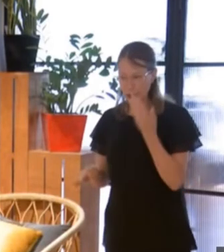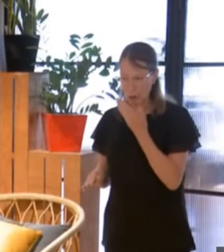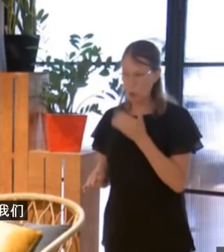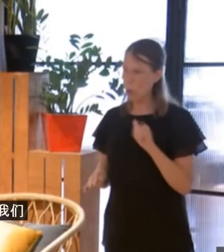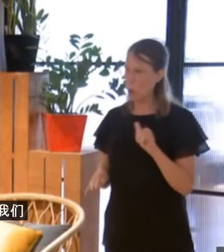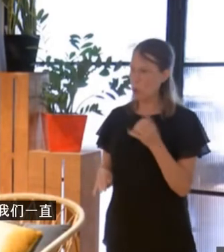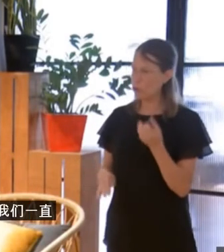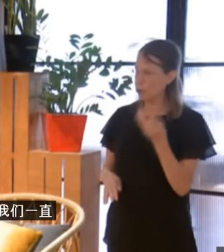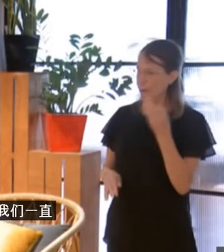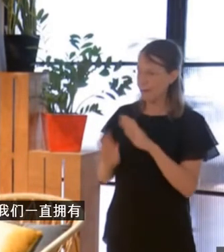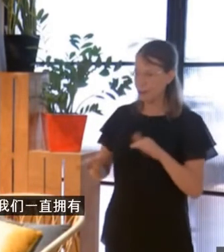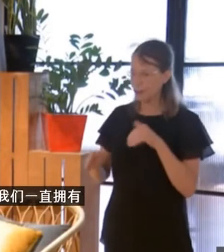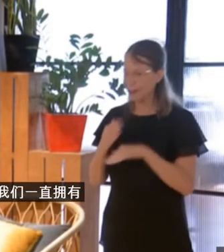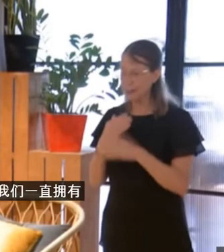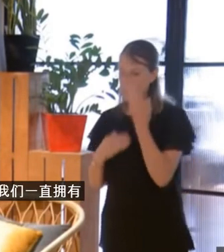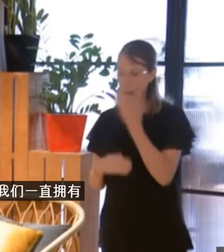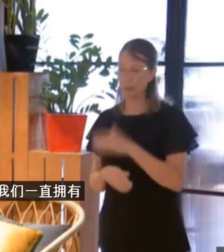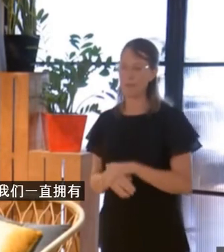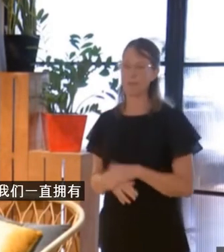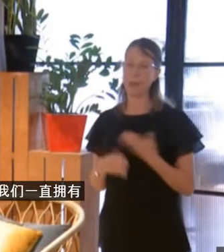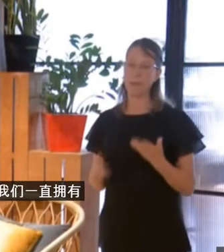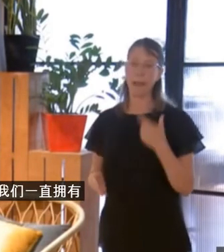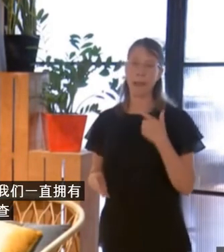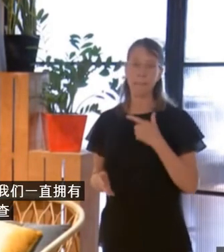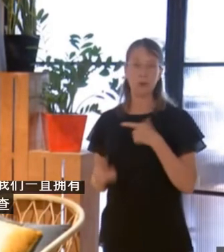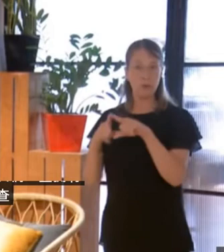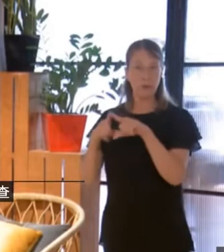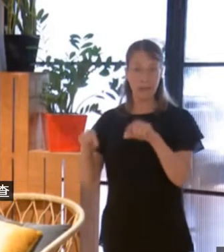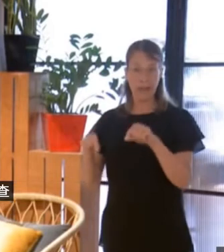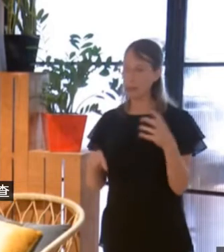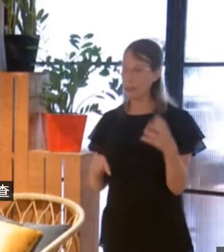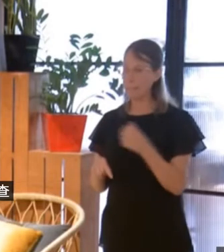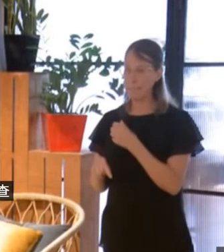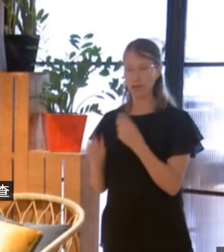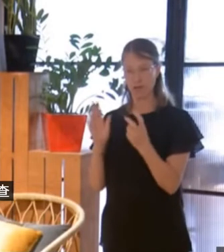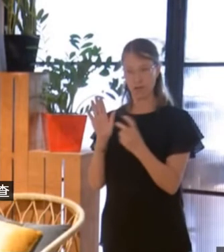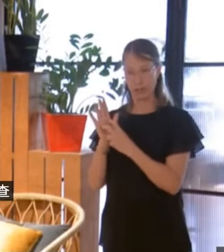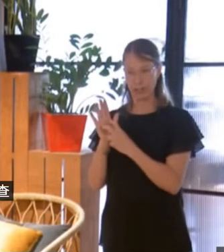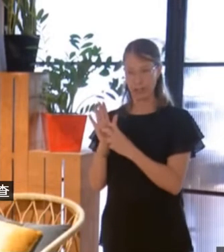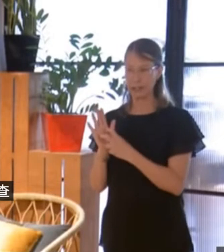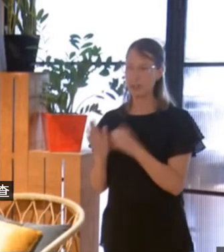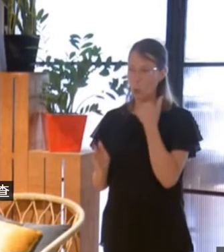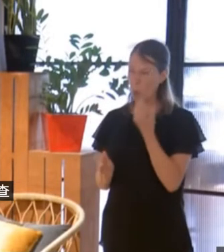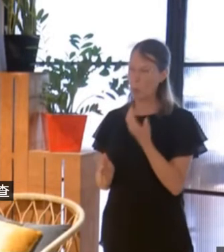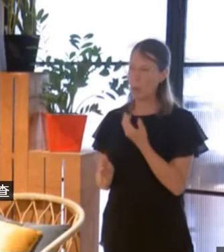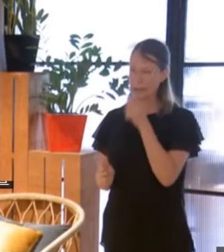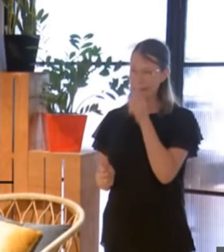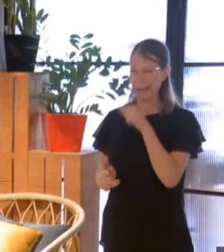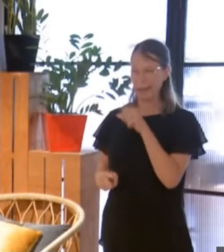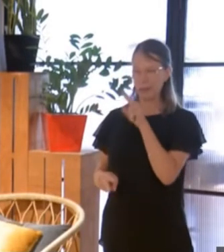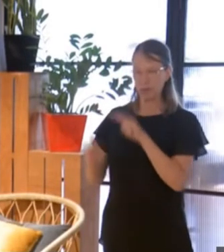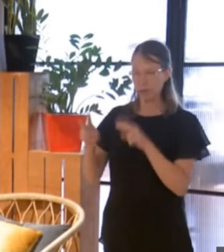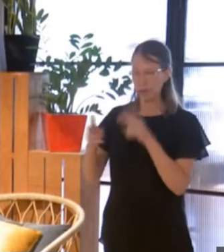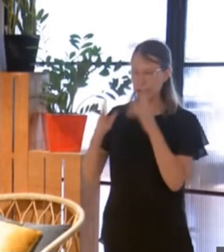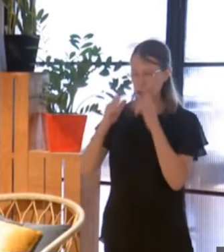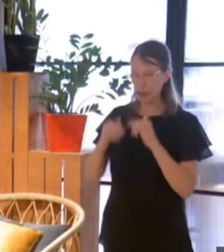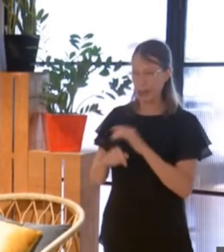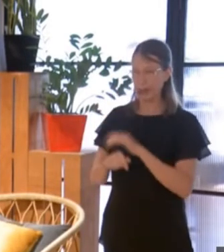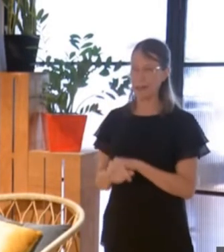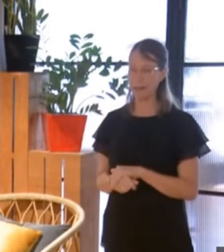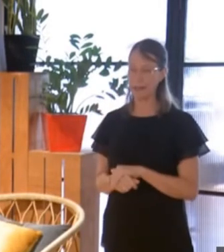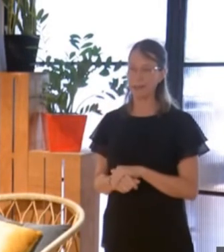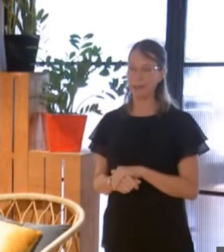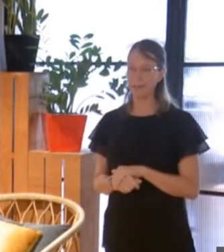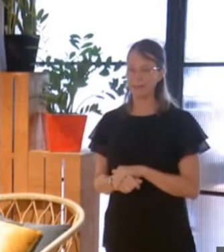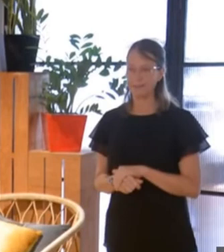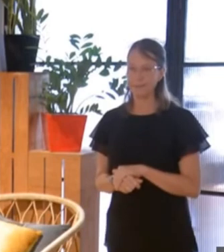had with every one of those vouchers checks and balances in place. That's the case with this one